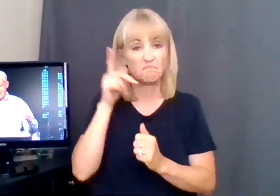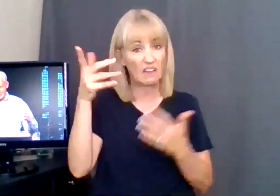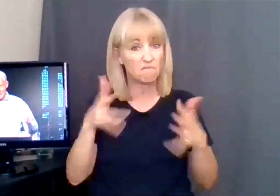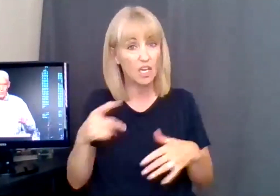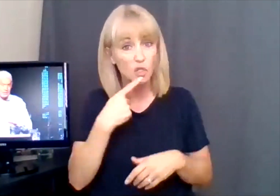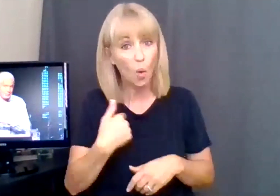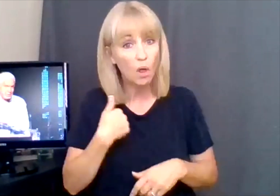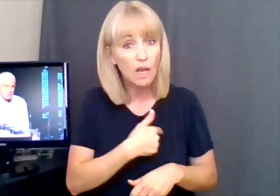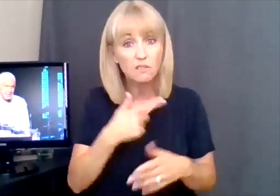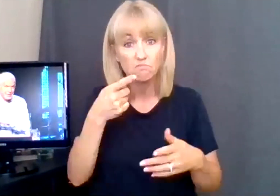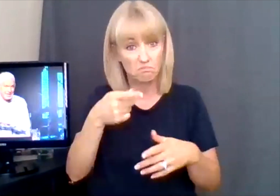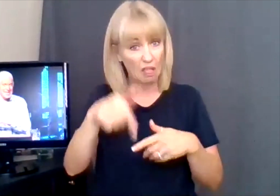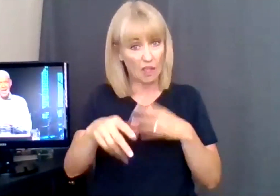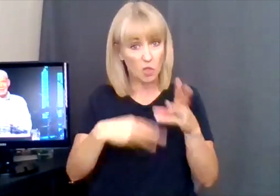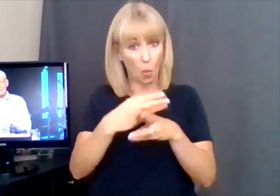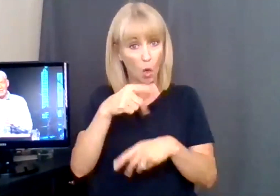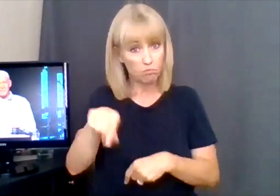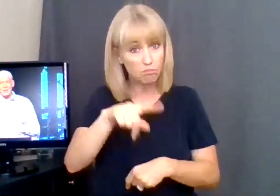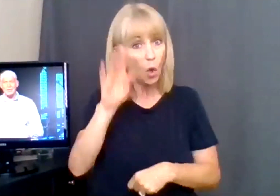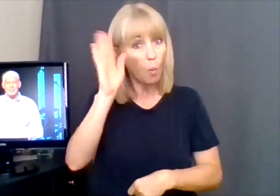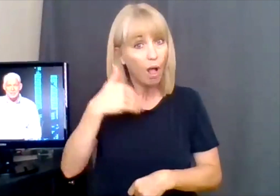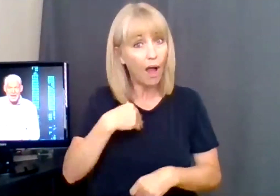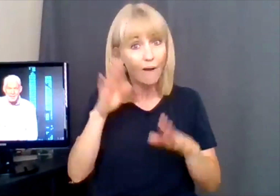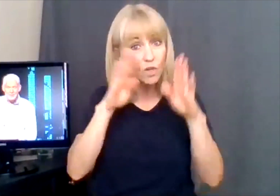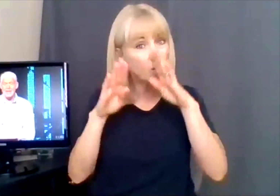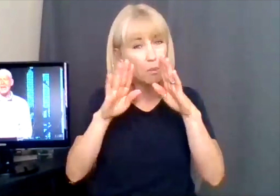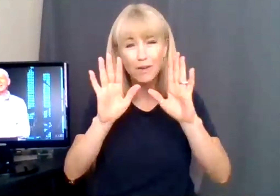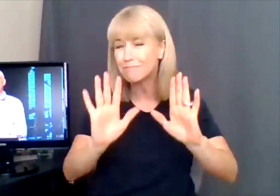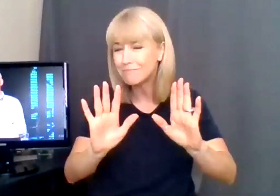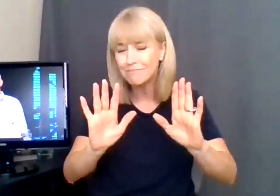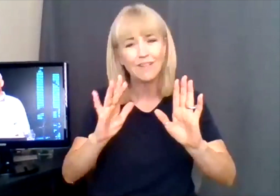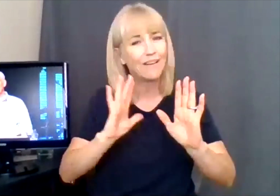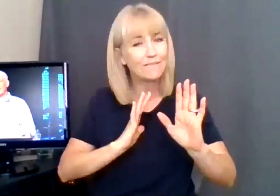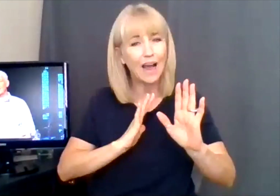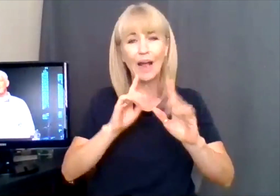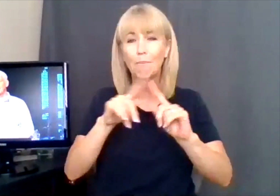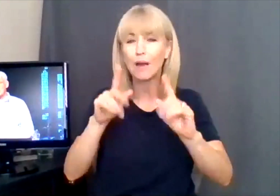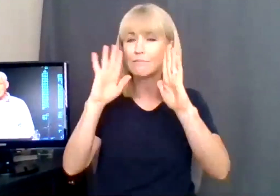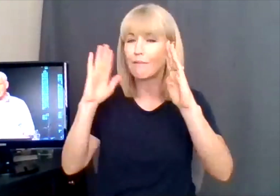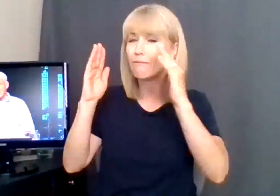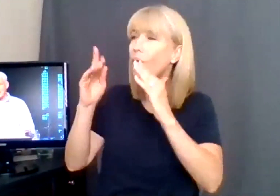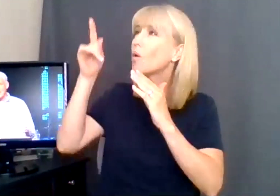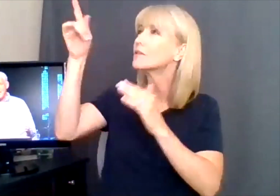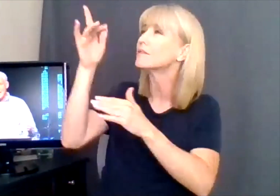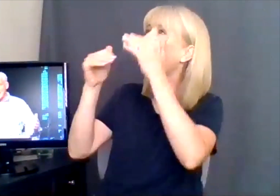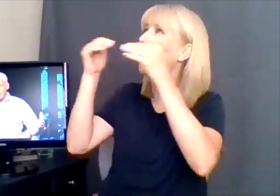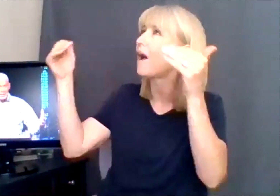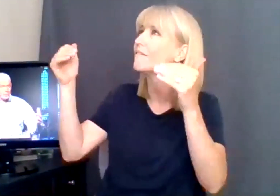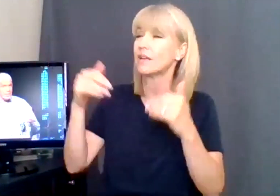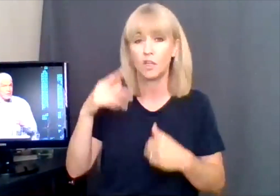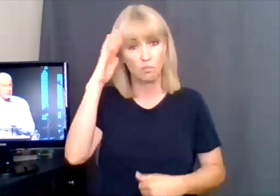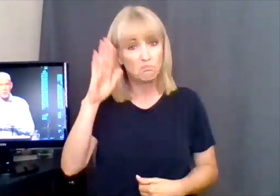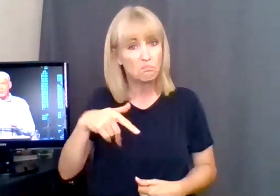struggles. And we talked about what some of those may be. We kept saying our focus is heaven. And if we believe that our life was temporary and